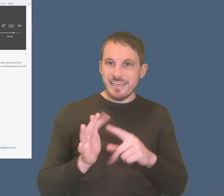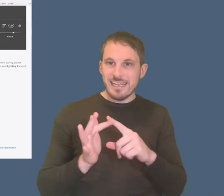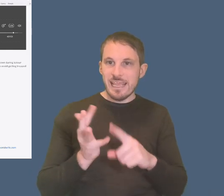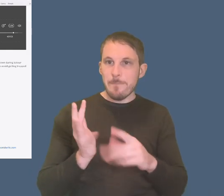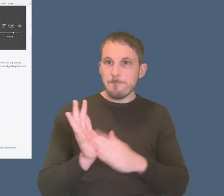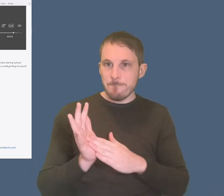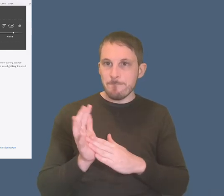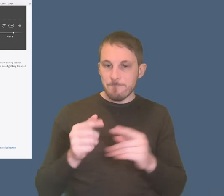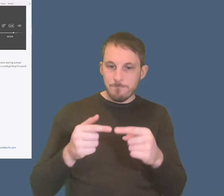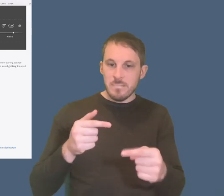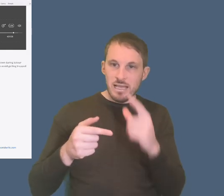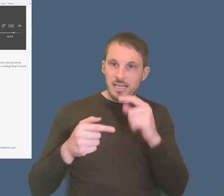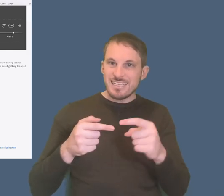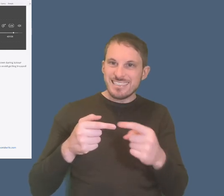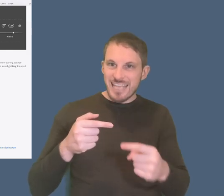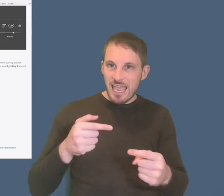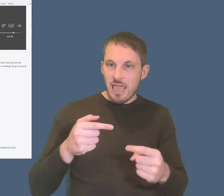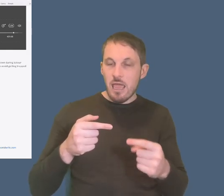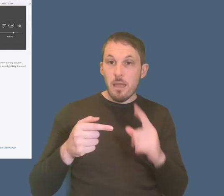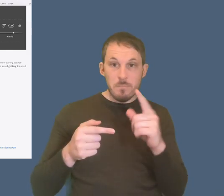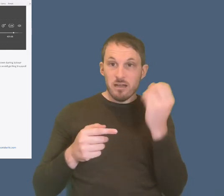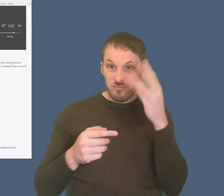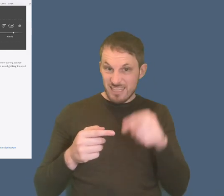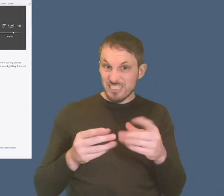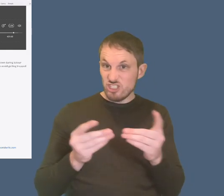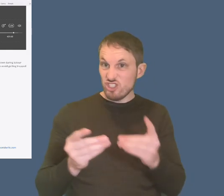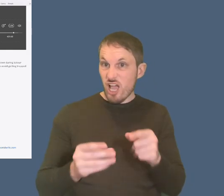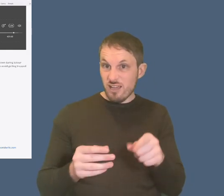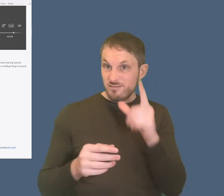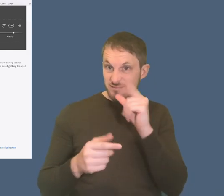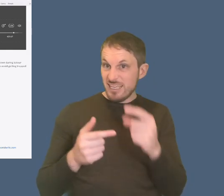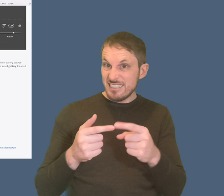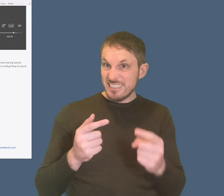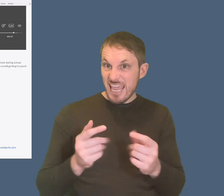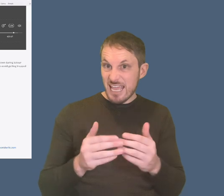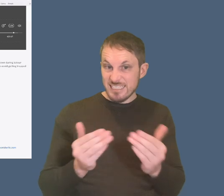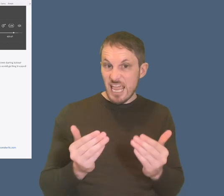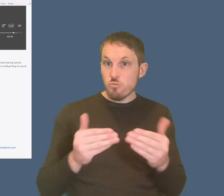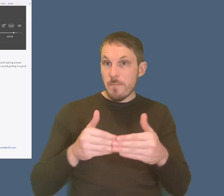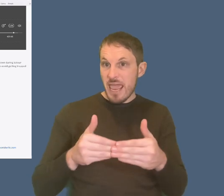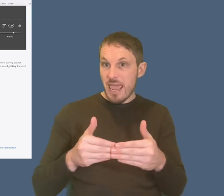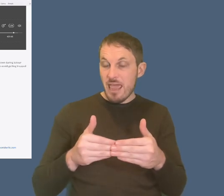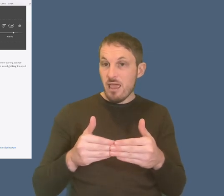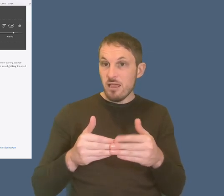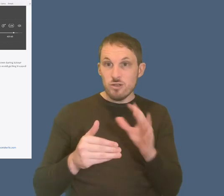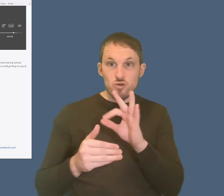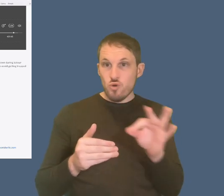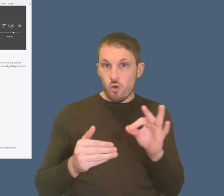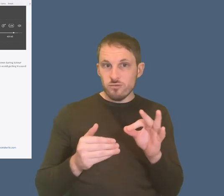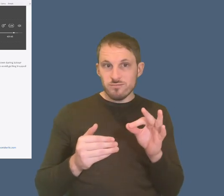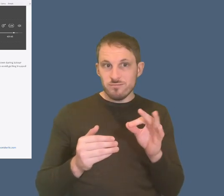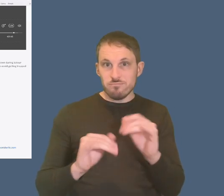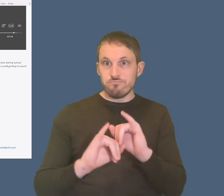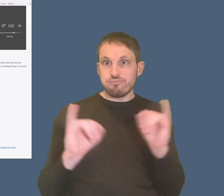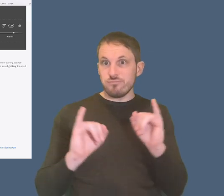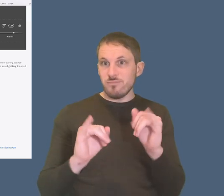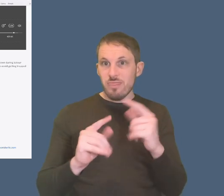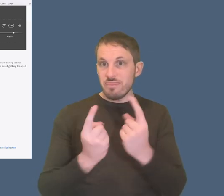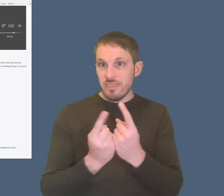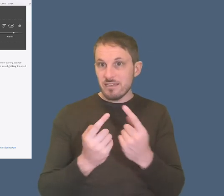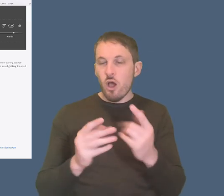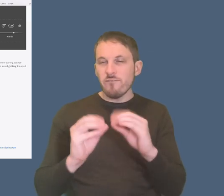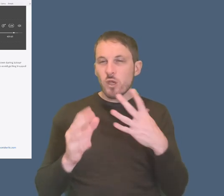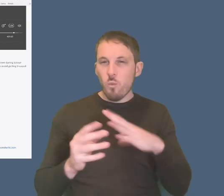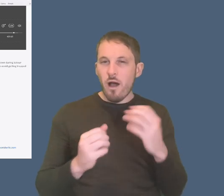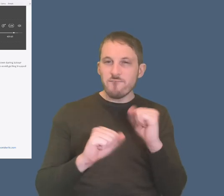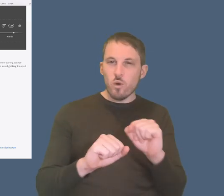stretch, tear, and repair. And it's not always a negative thing to have perineal trauma. Obviously, we want to avoid 3rd and 4th